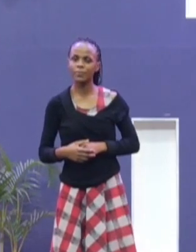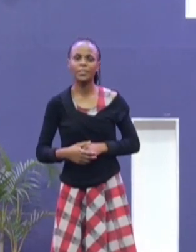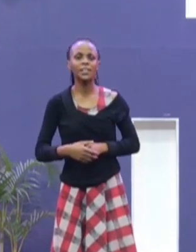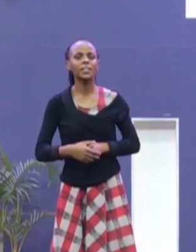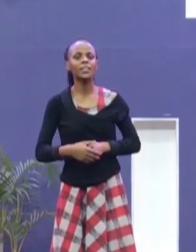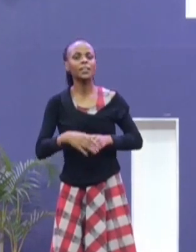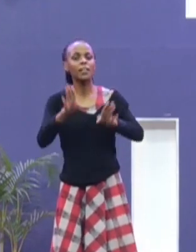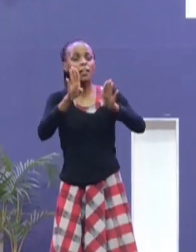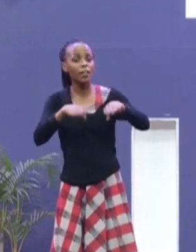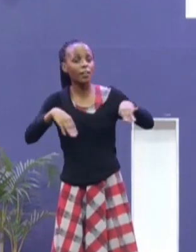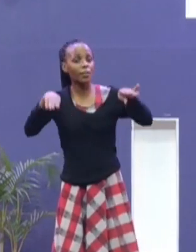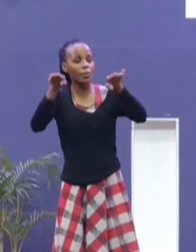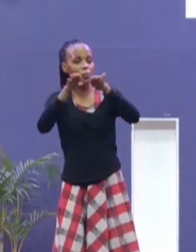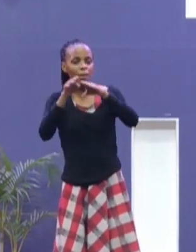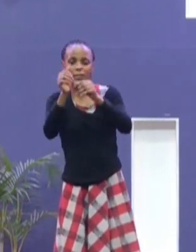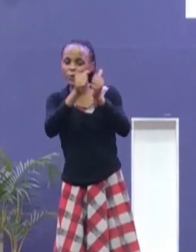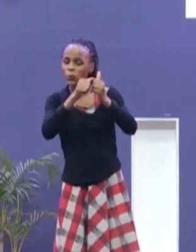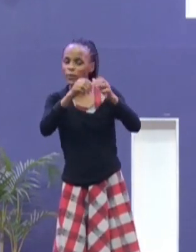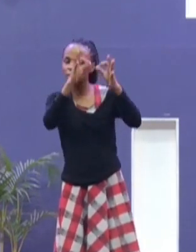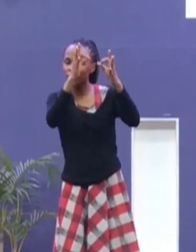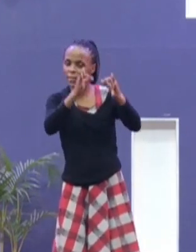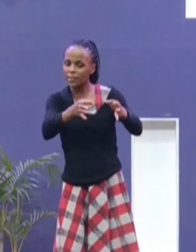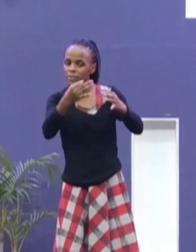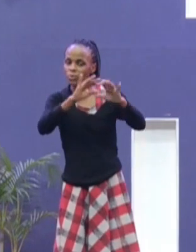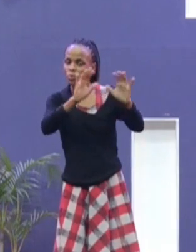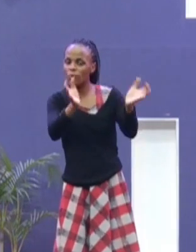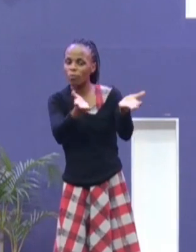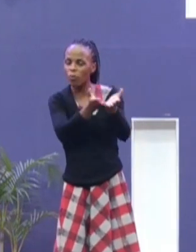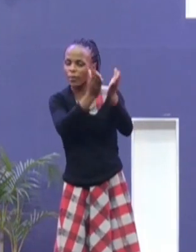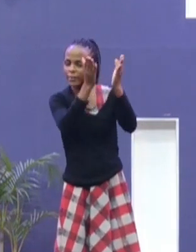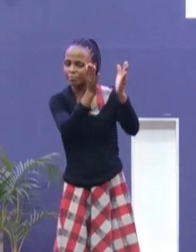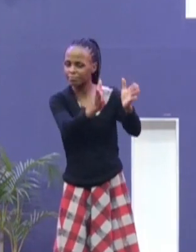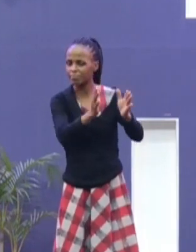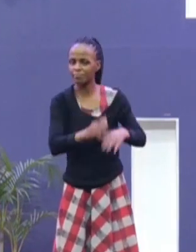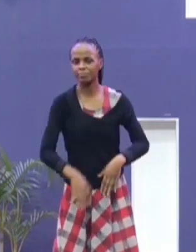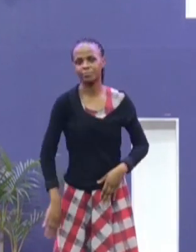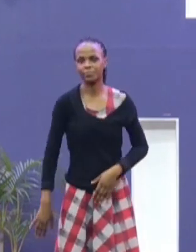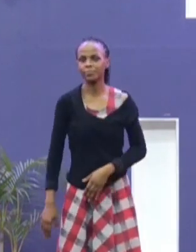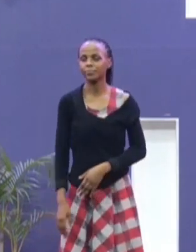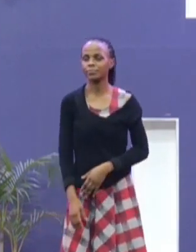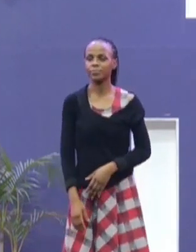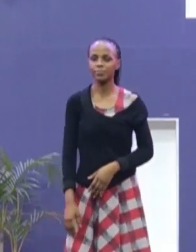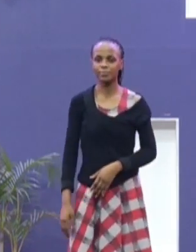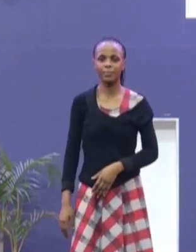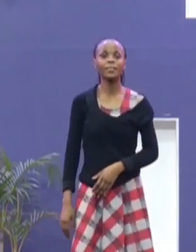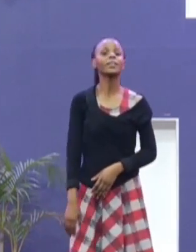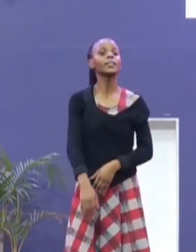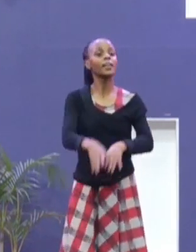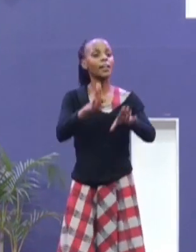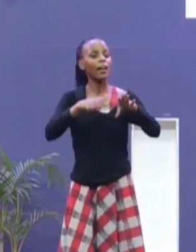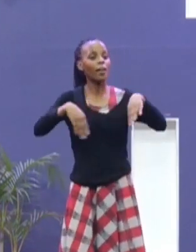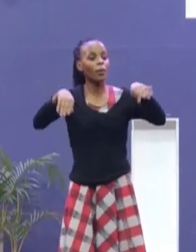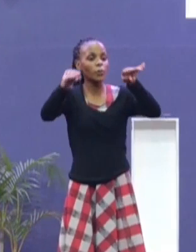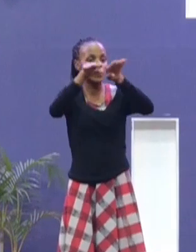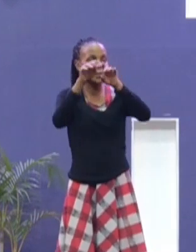Conformity with the patterns of the world. Okufaananyiza oba okukkiriziganya n'emirembe gino egy'ensi. Conformity with